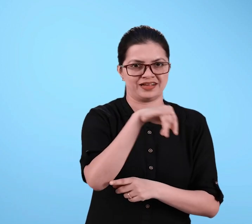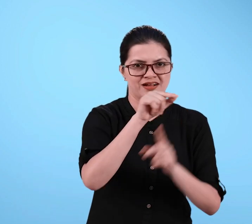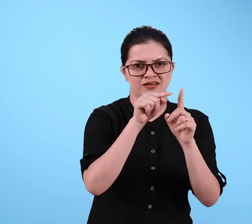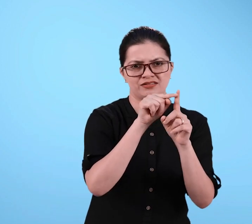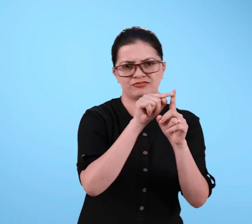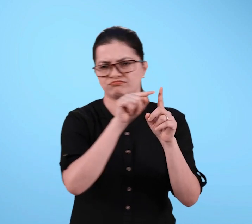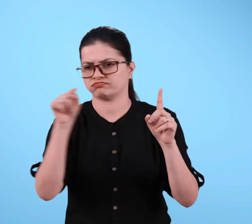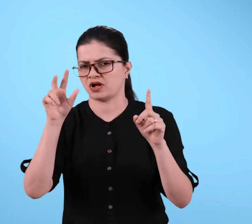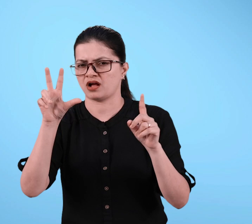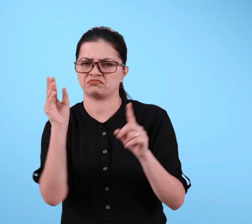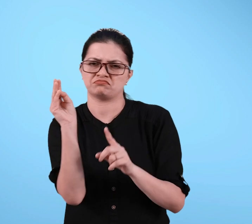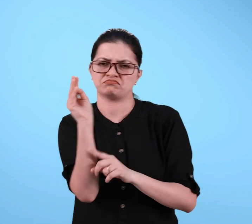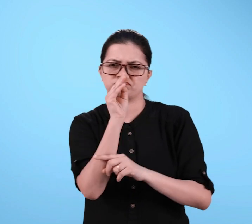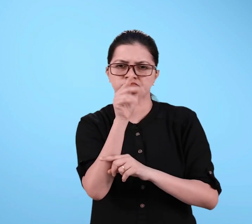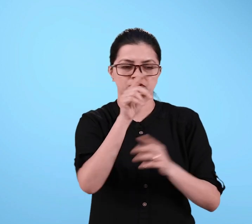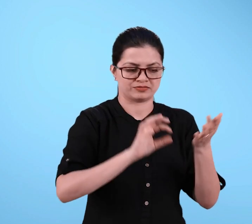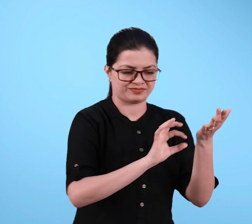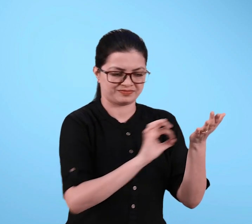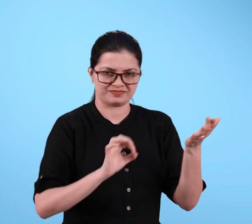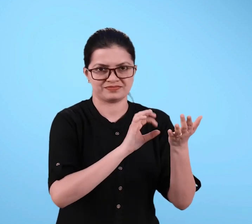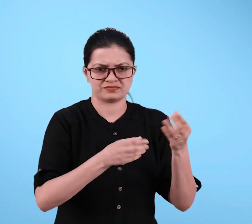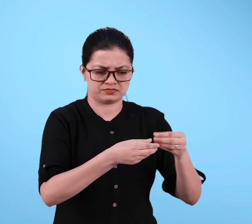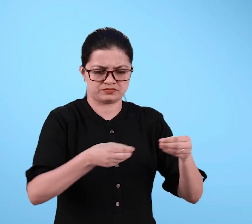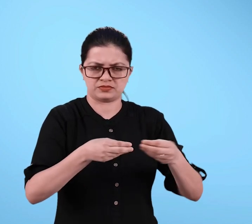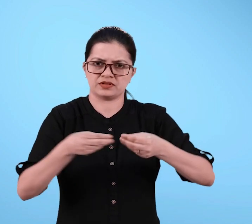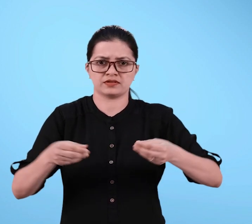Hold one end of the yarn with a tongue.